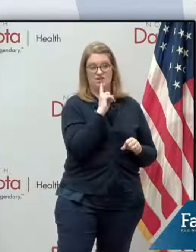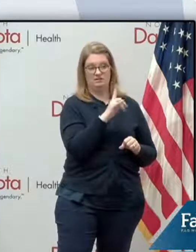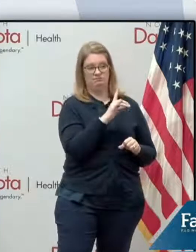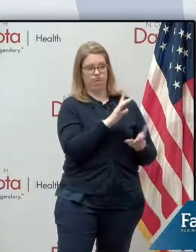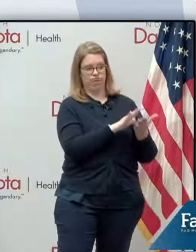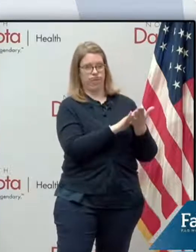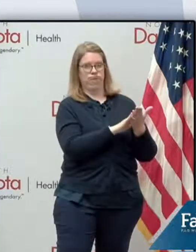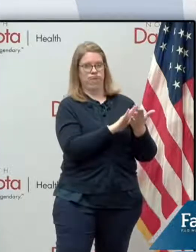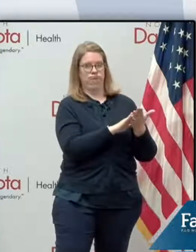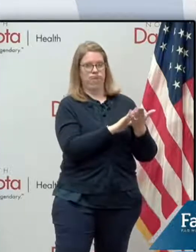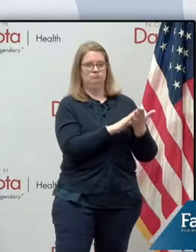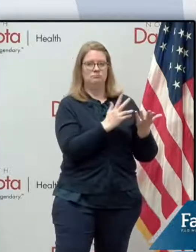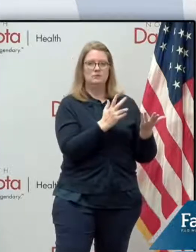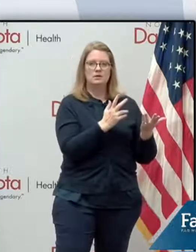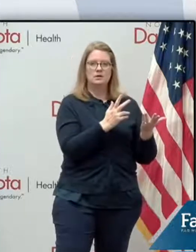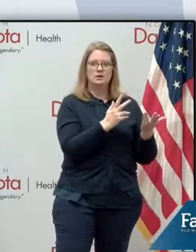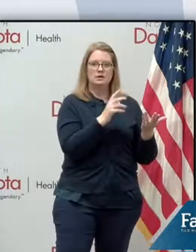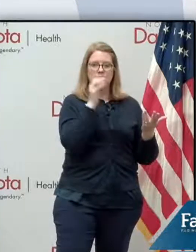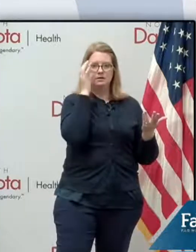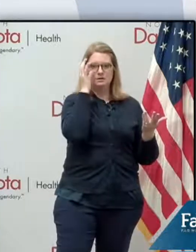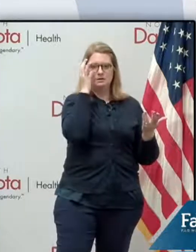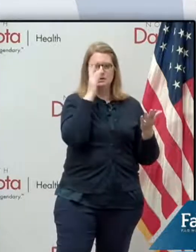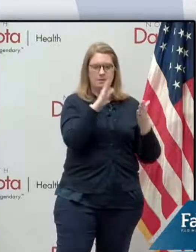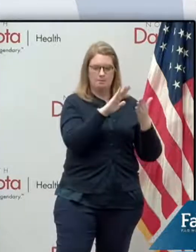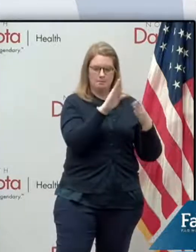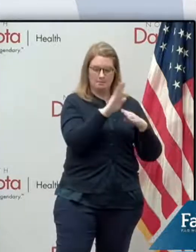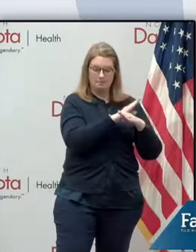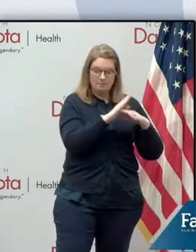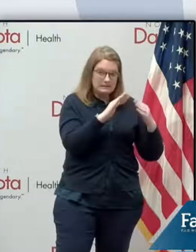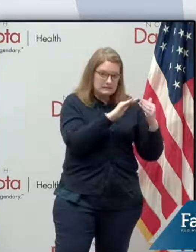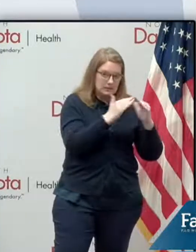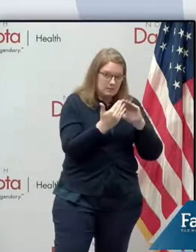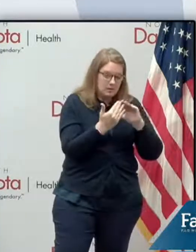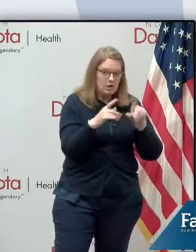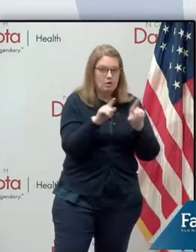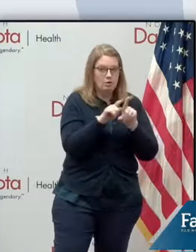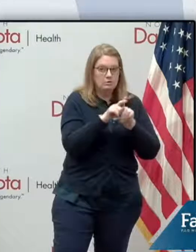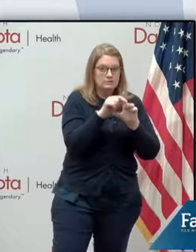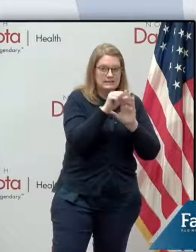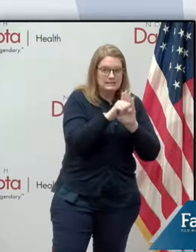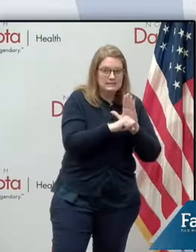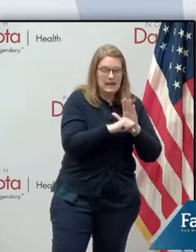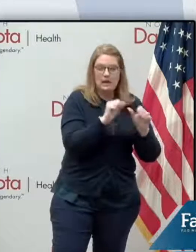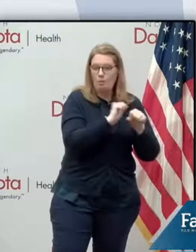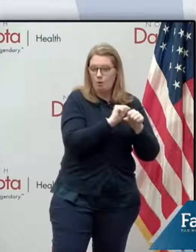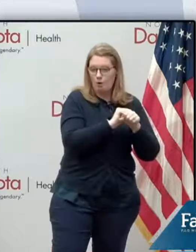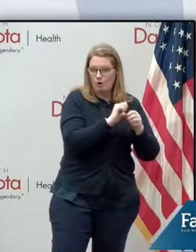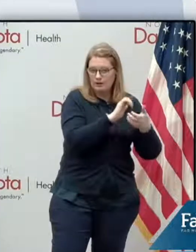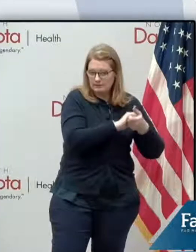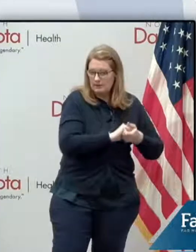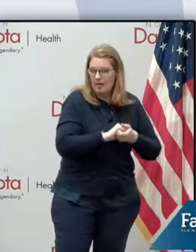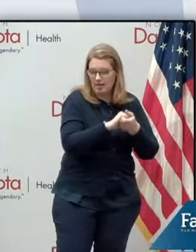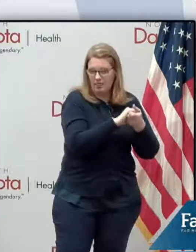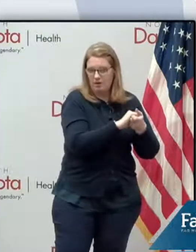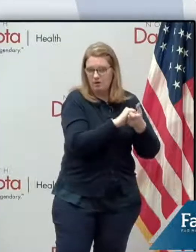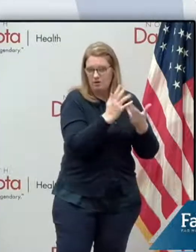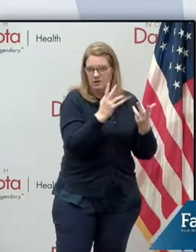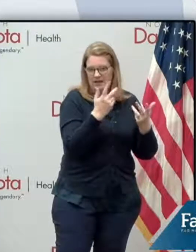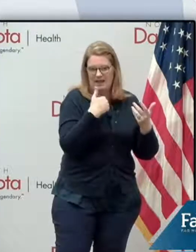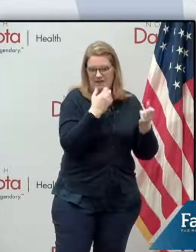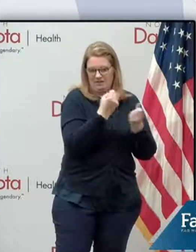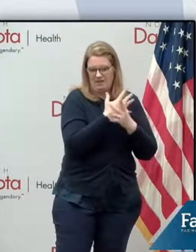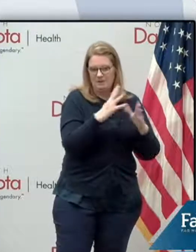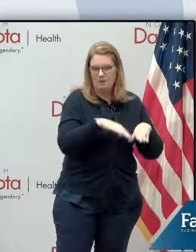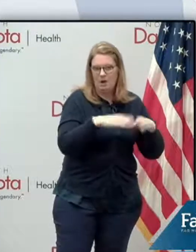to the business community and to the state working together to keep our economy open, because this is